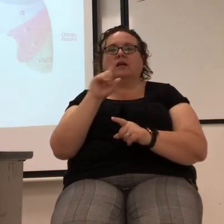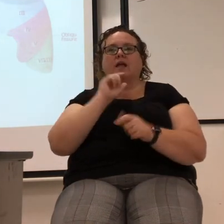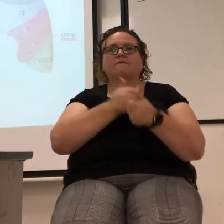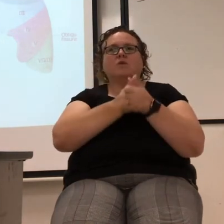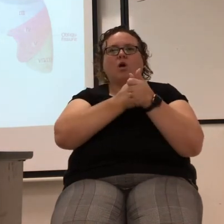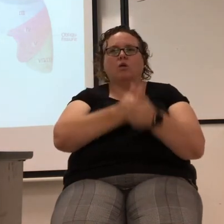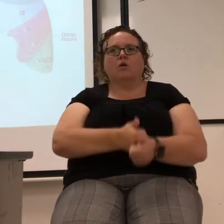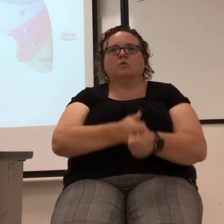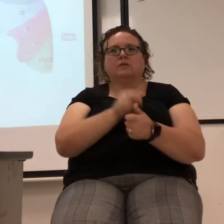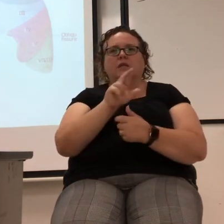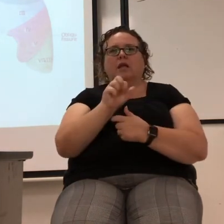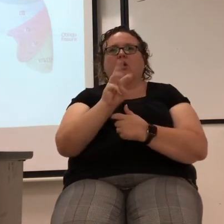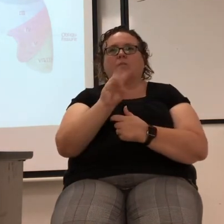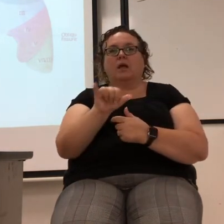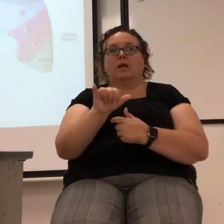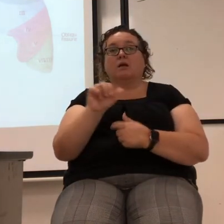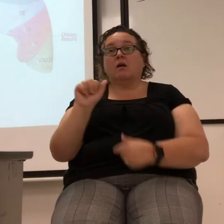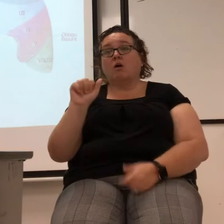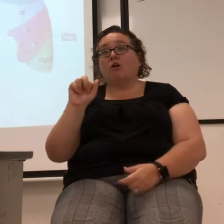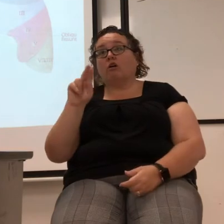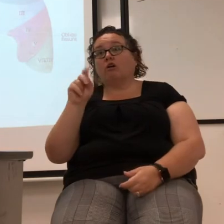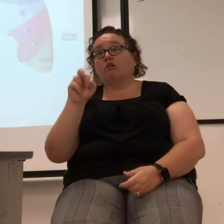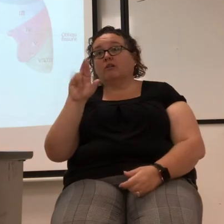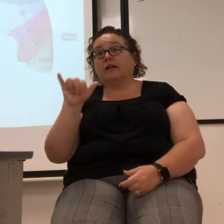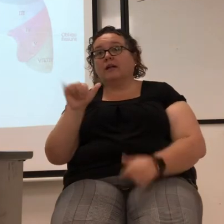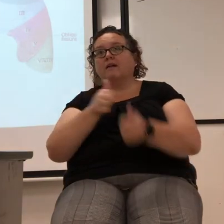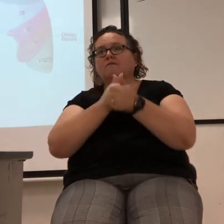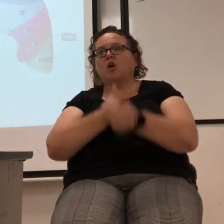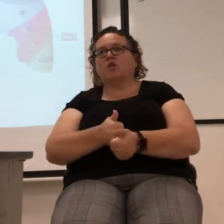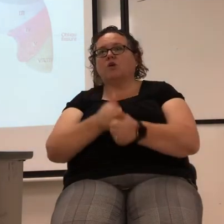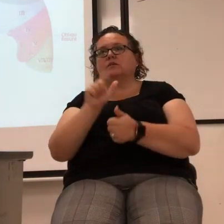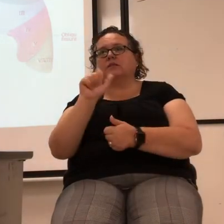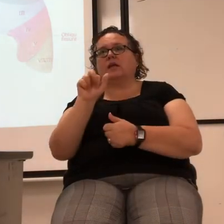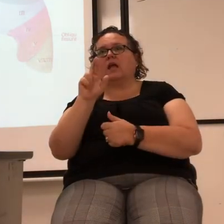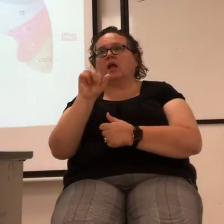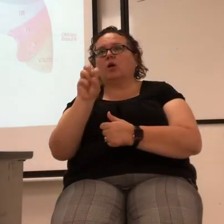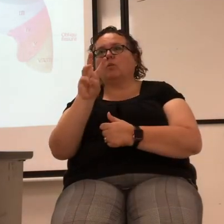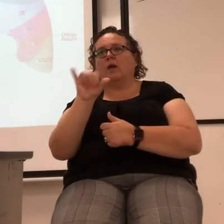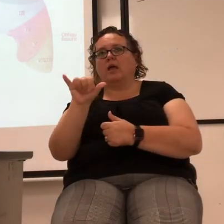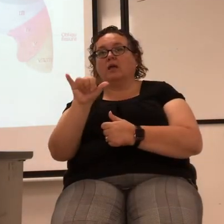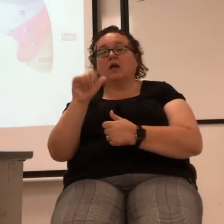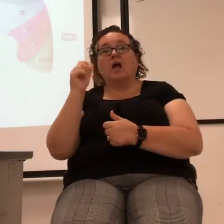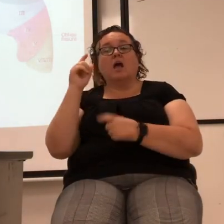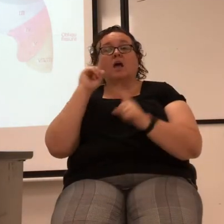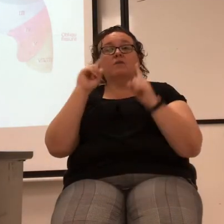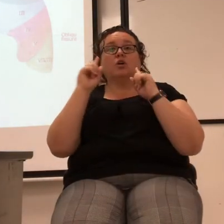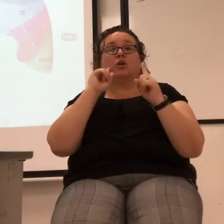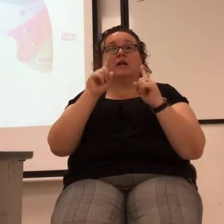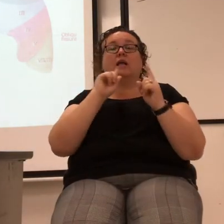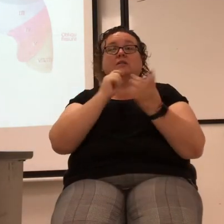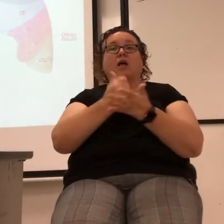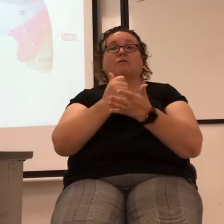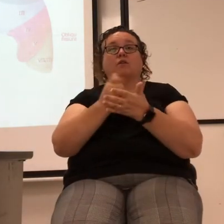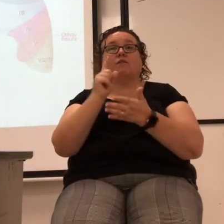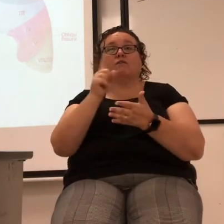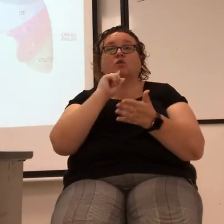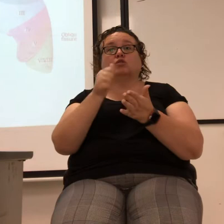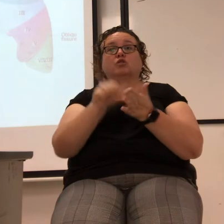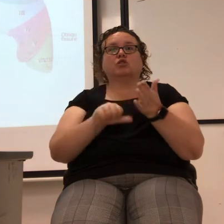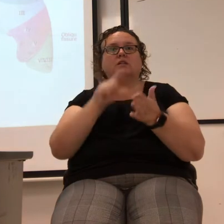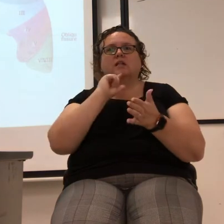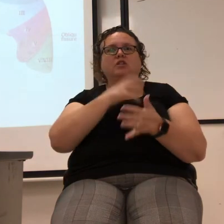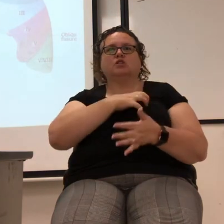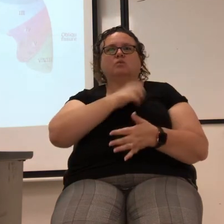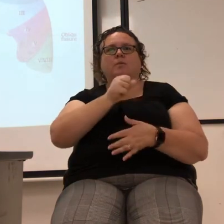airway. And so I've heard it's useful for surgeons if they have to remove parts of your lung. They just remove the whole segment because you